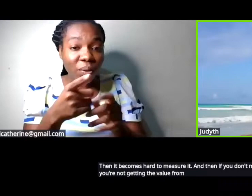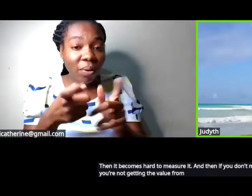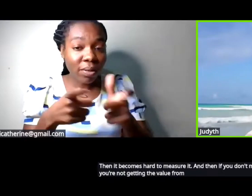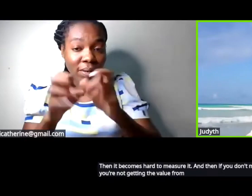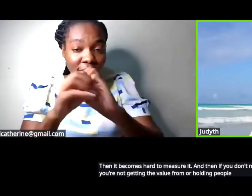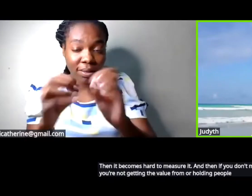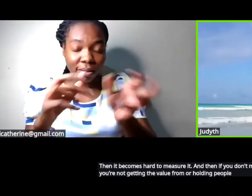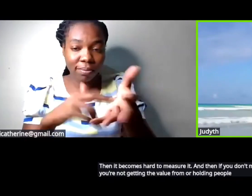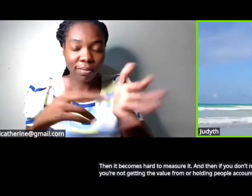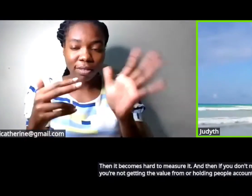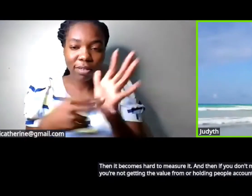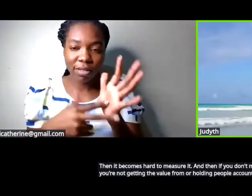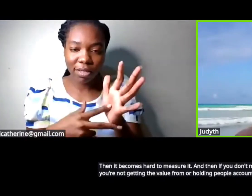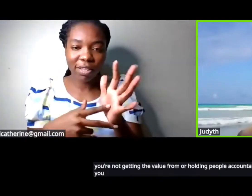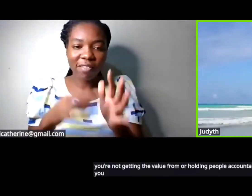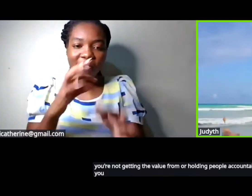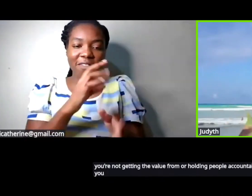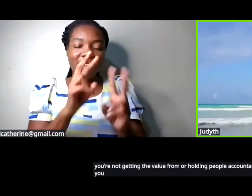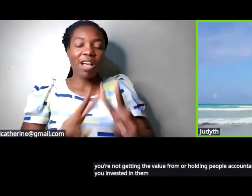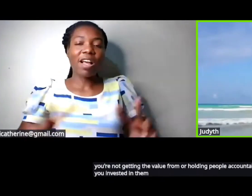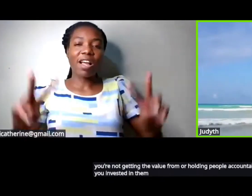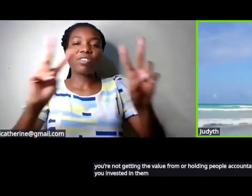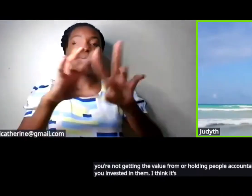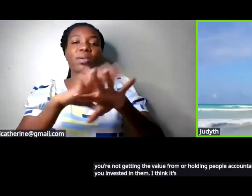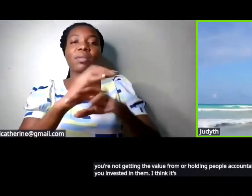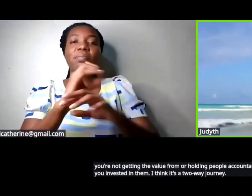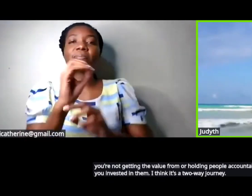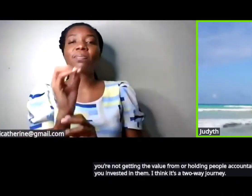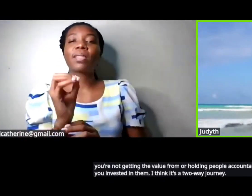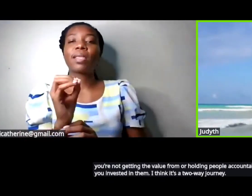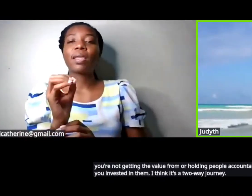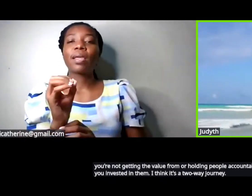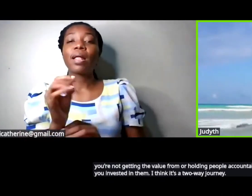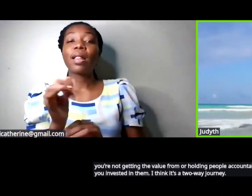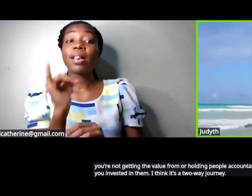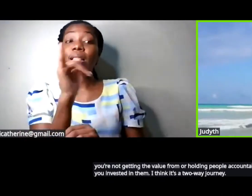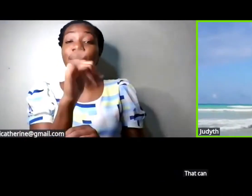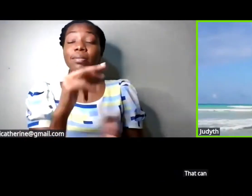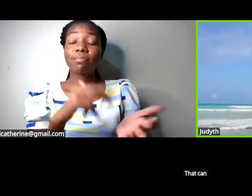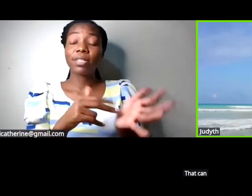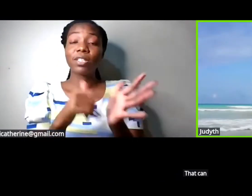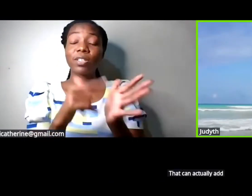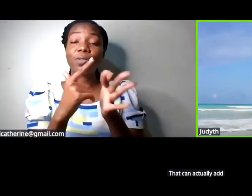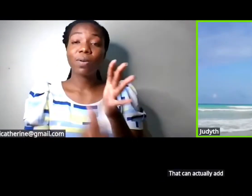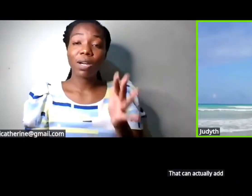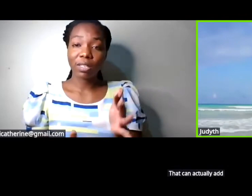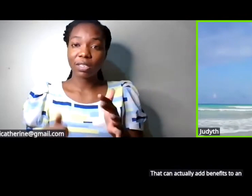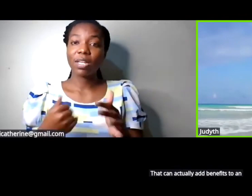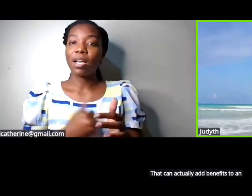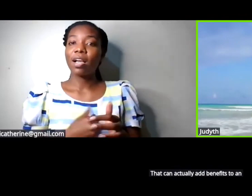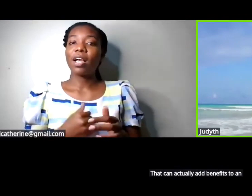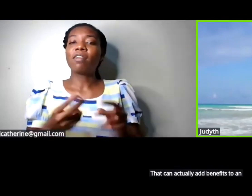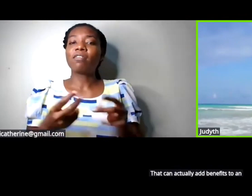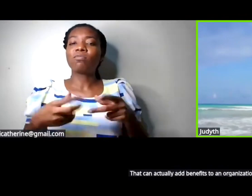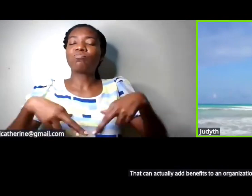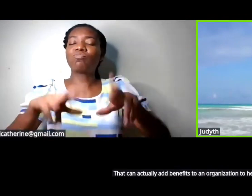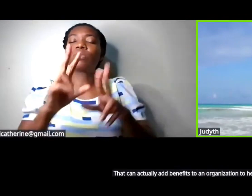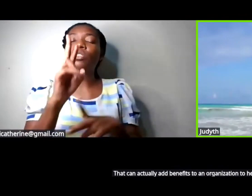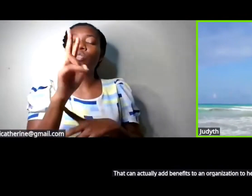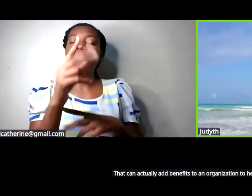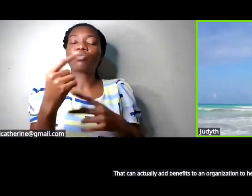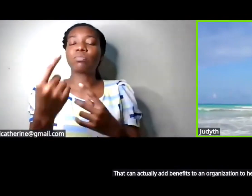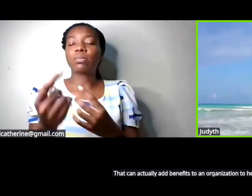accountable for how much you invested in them. I think it's a two-way journey that can actually add benefits to an organization to help it grow.